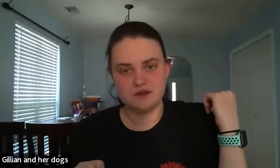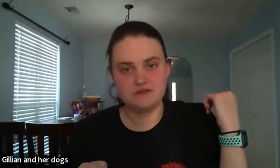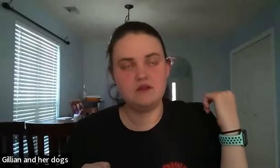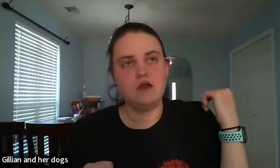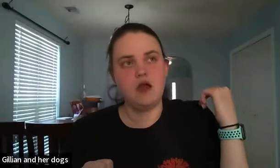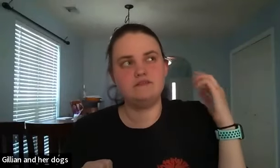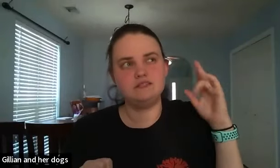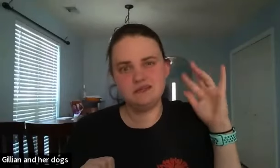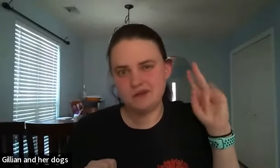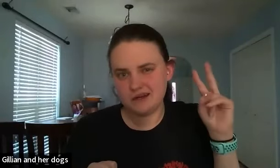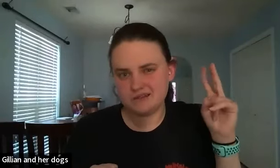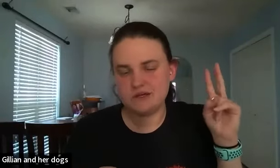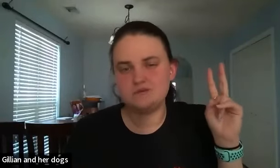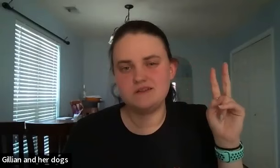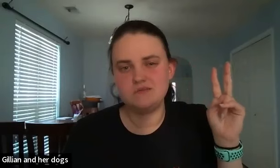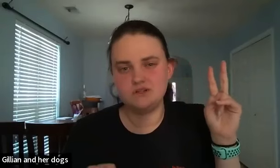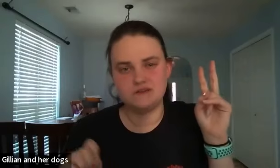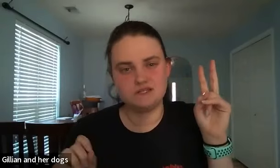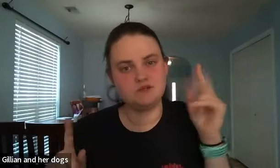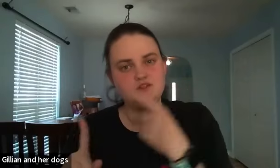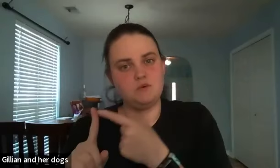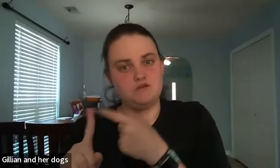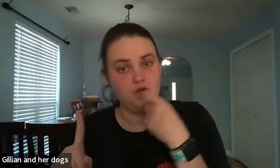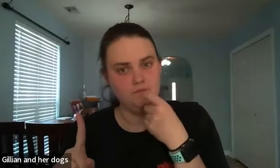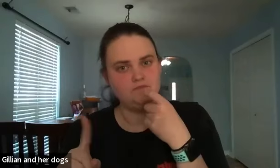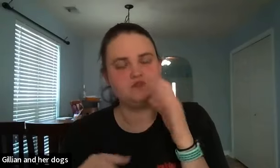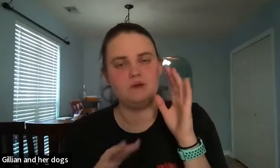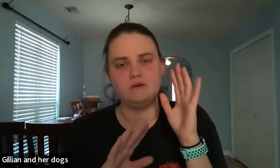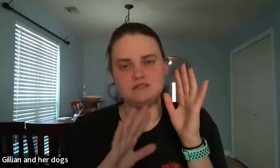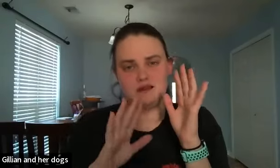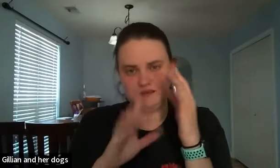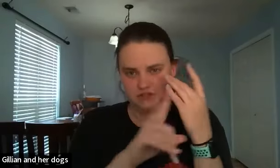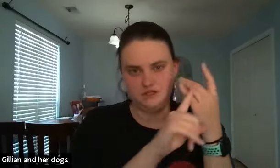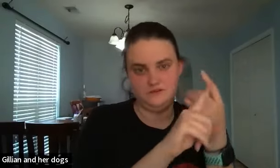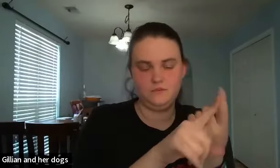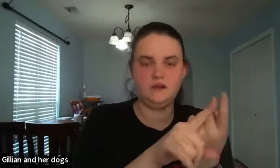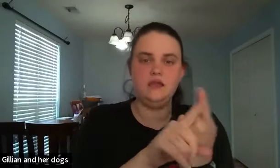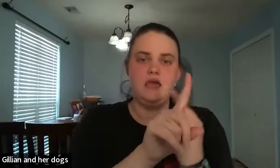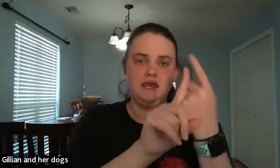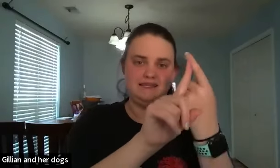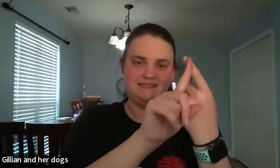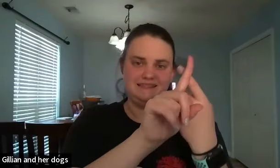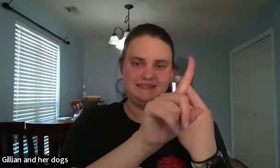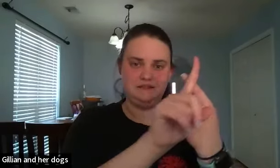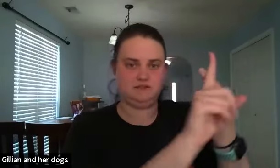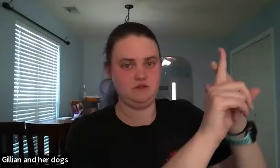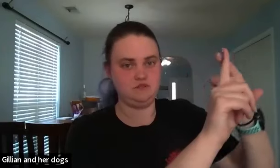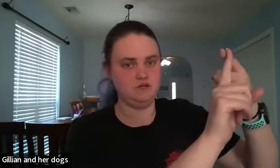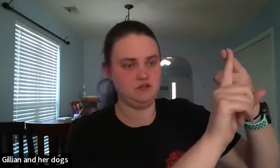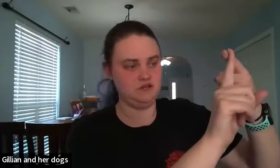month, I've seen them kind of two ways. One of them looks very similar to the word from. So I always kind of like try to do a different one. And it's, so this one, you're going to do the